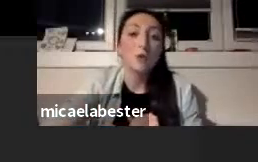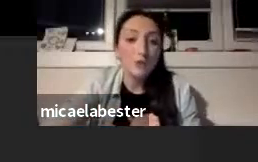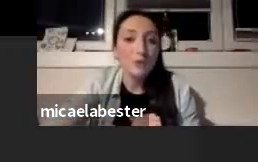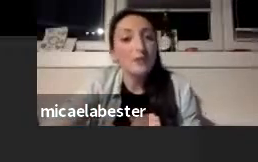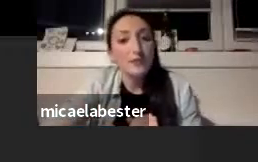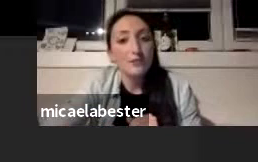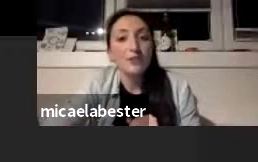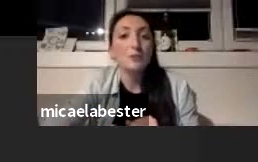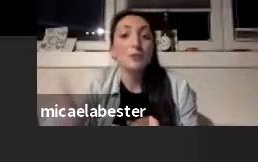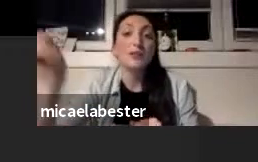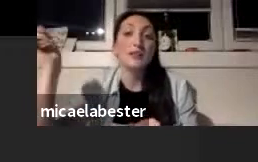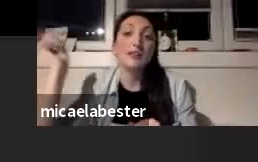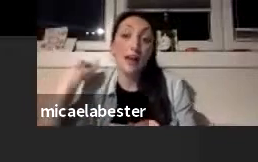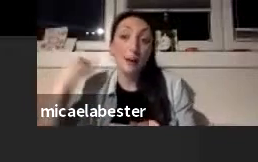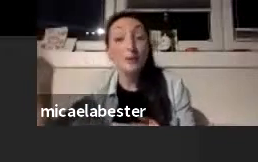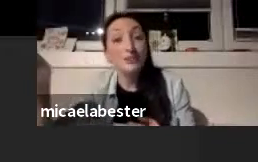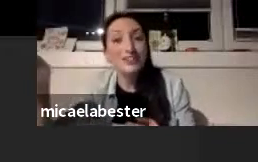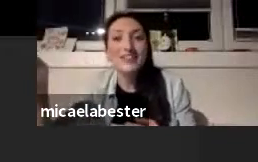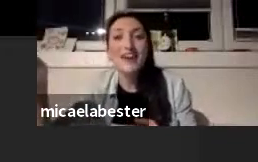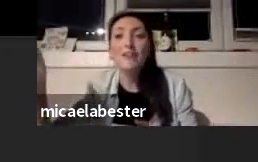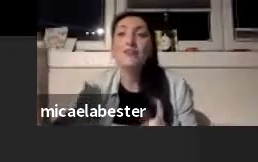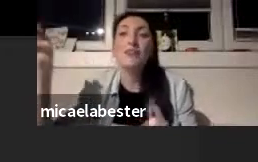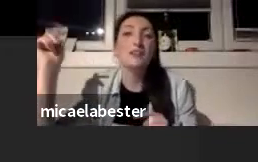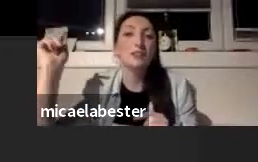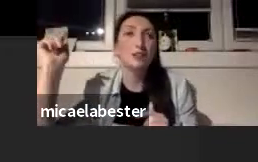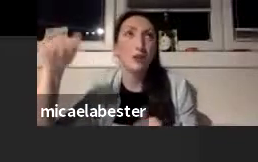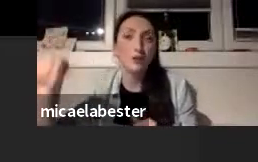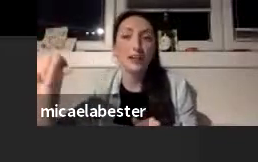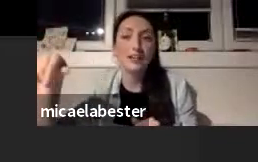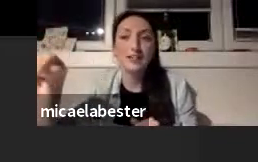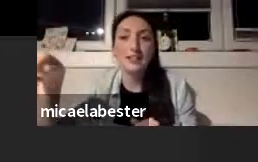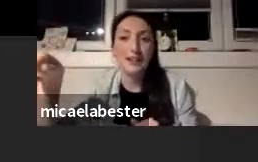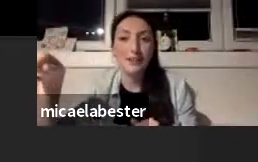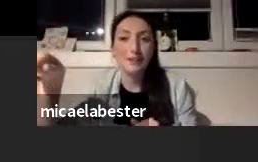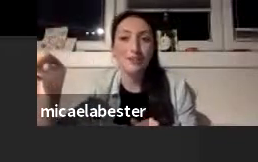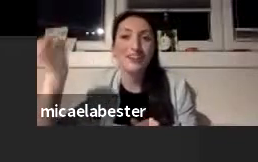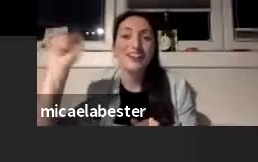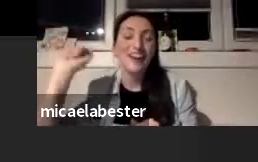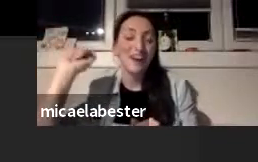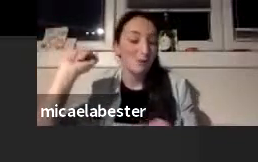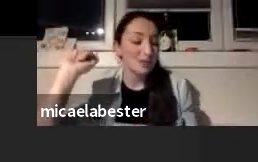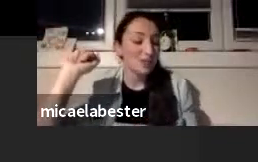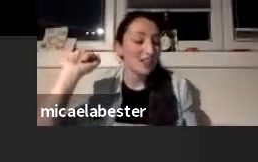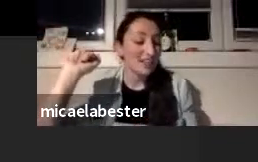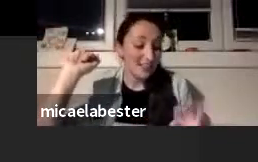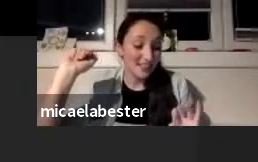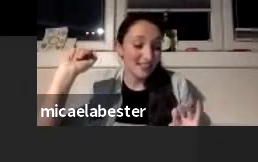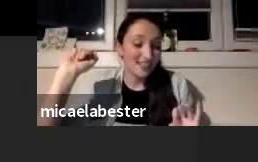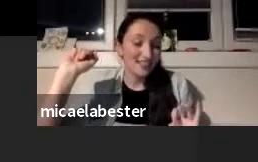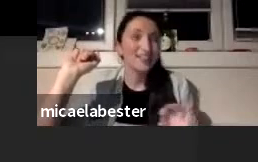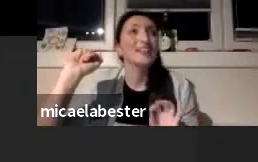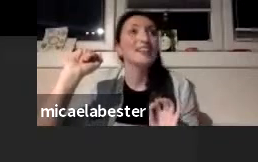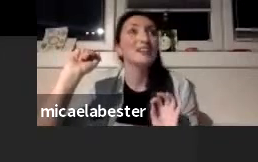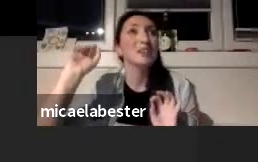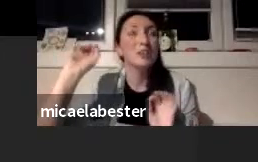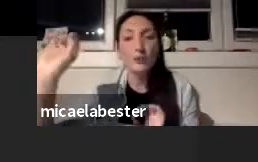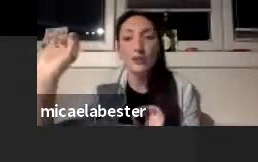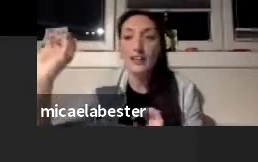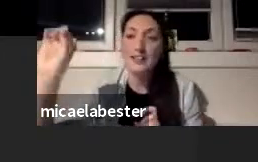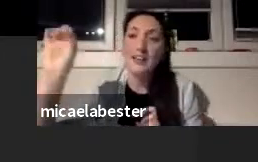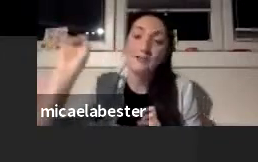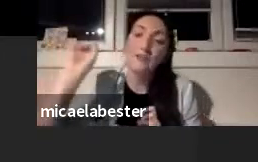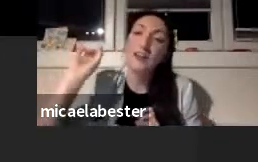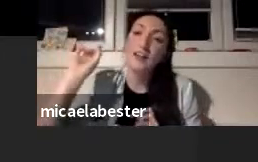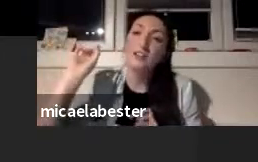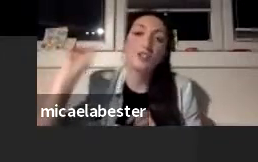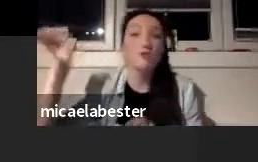There's also a difference between capital D deaf and lowercase d deaf, which is